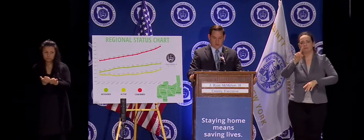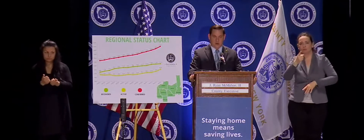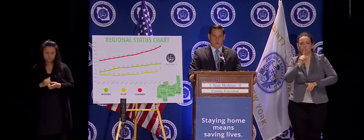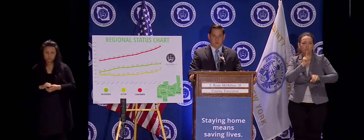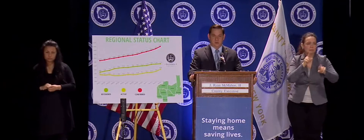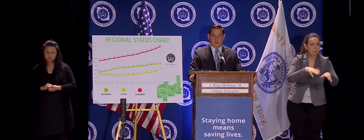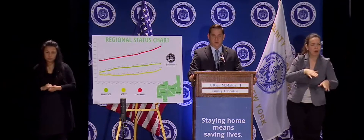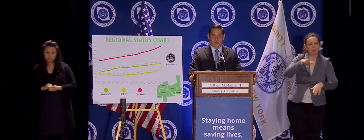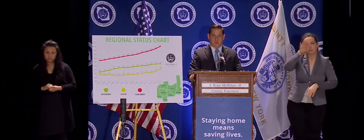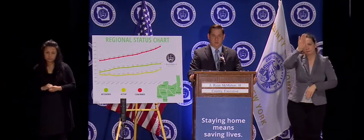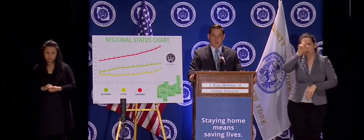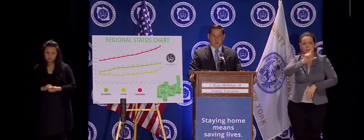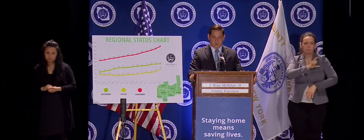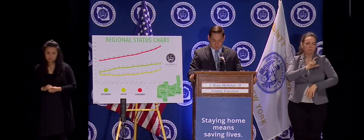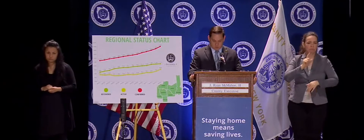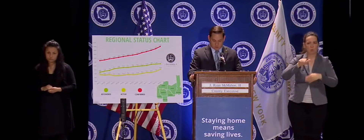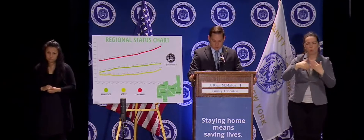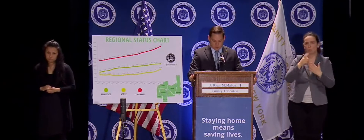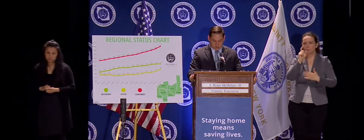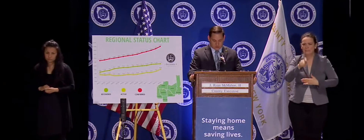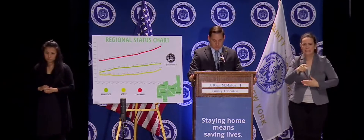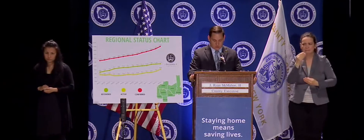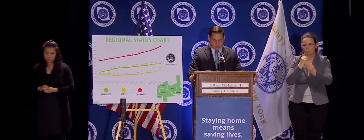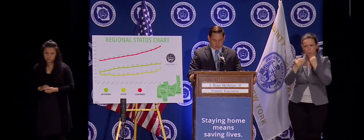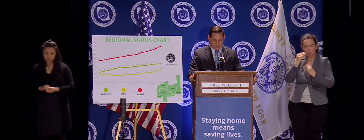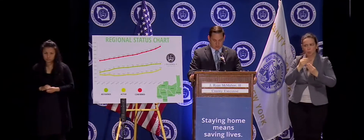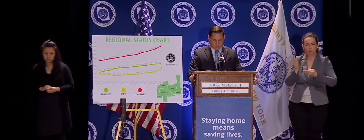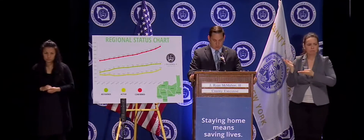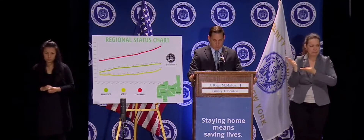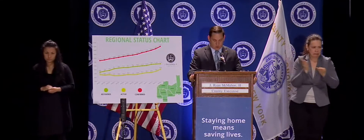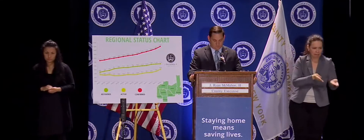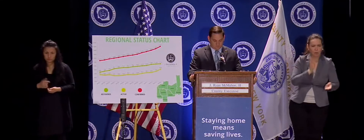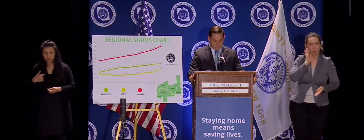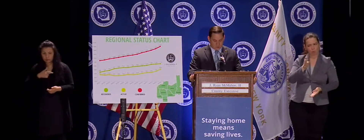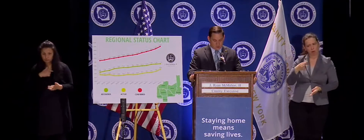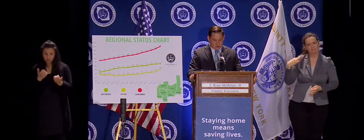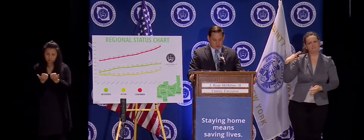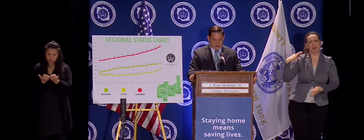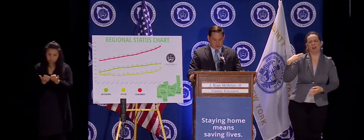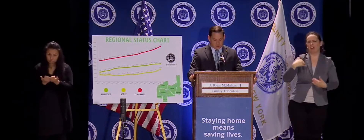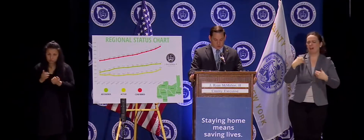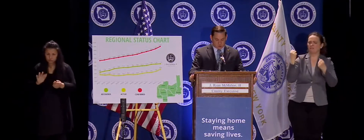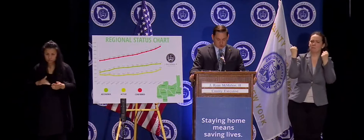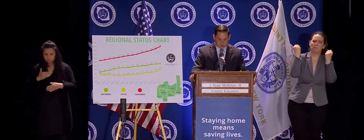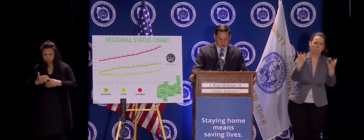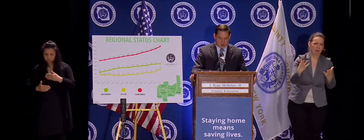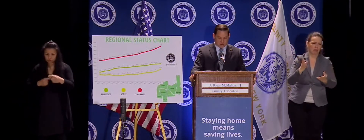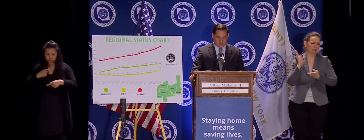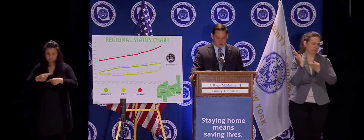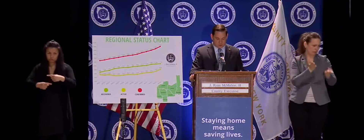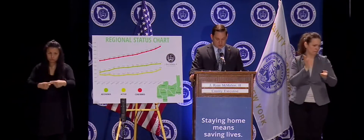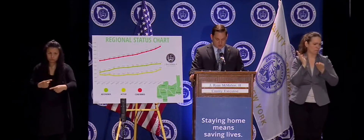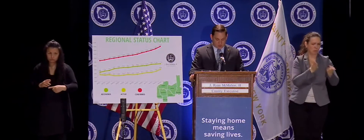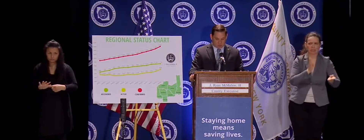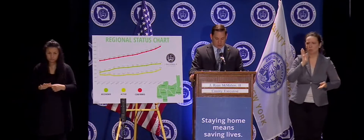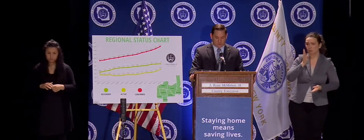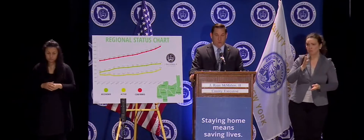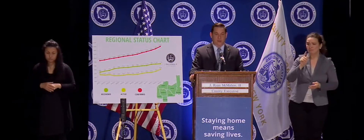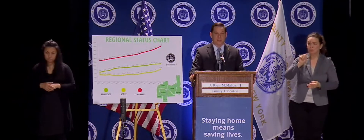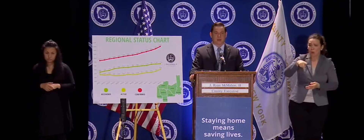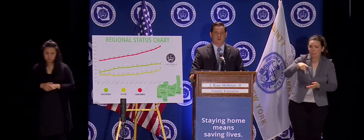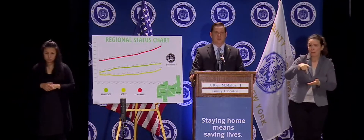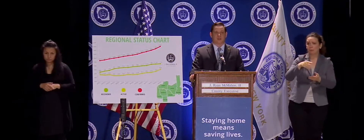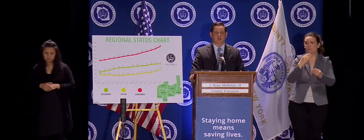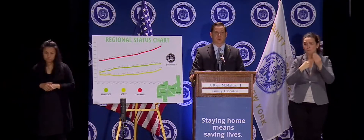we never thought we would really be doing, but we've been doing it and doing it quite well. Childcare Solutions, our continuity of care plan